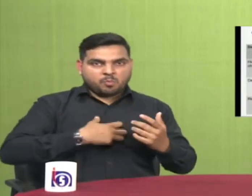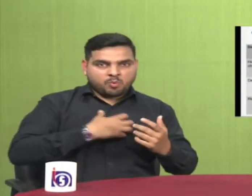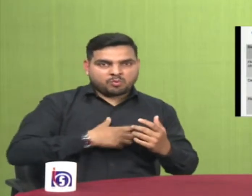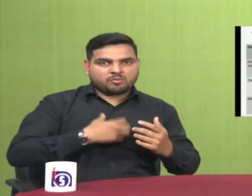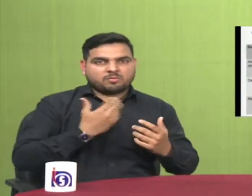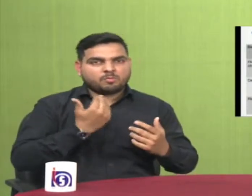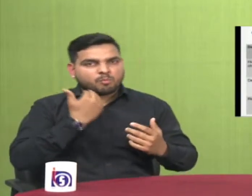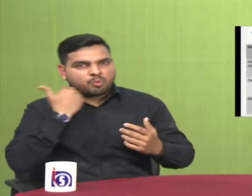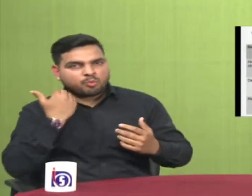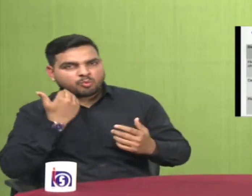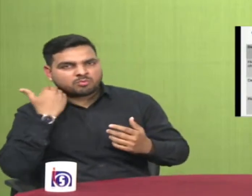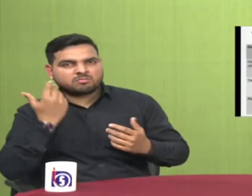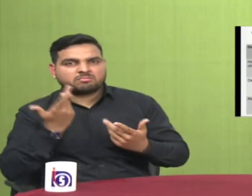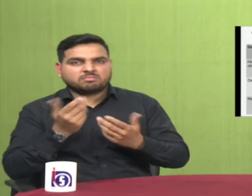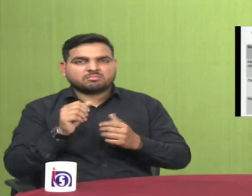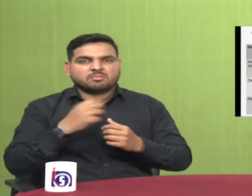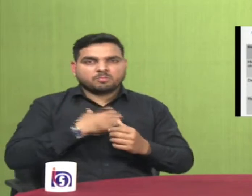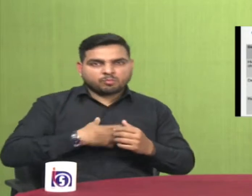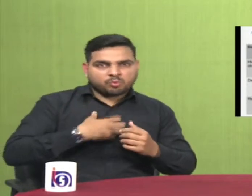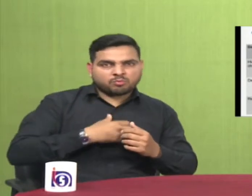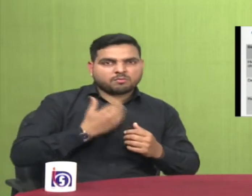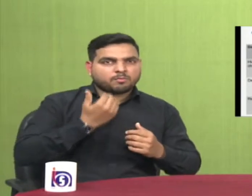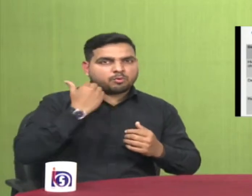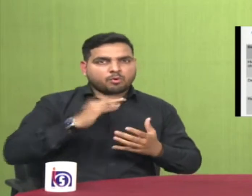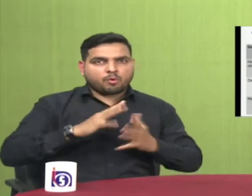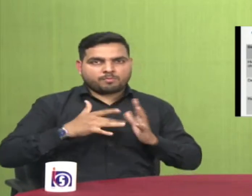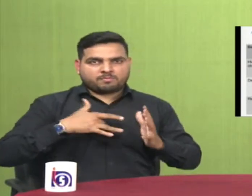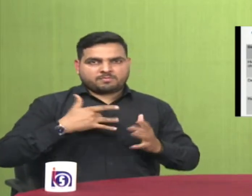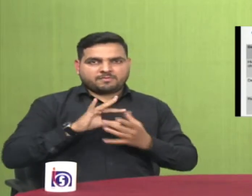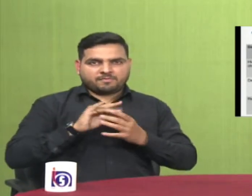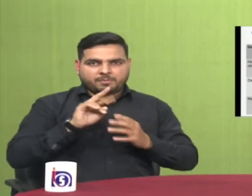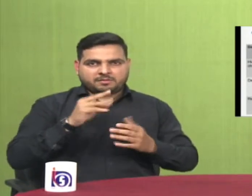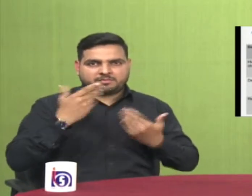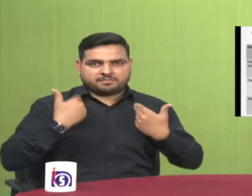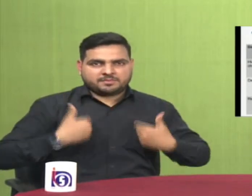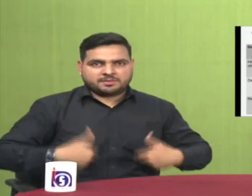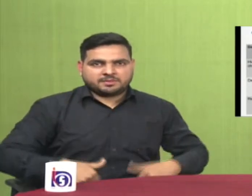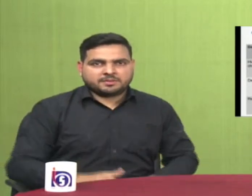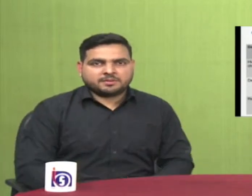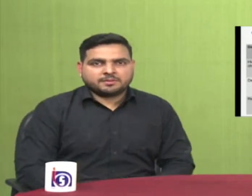To destroy things is either the child is bored or either there is jealousy.